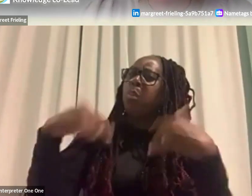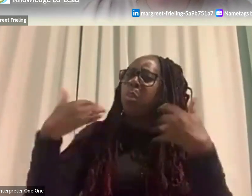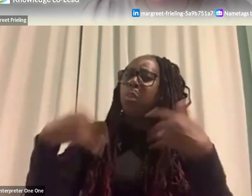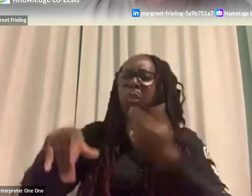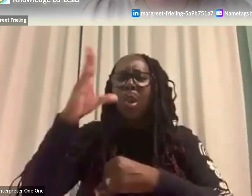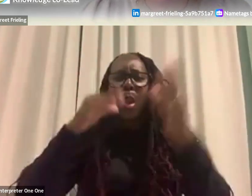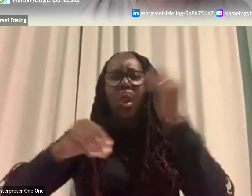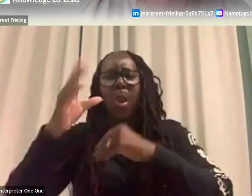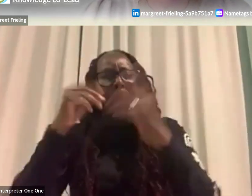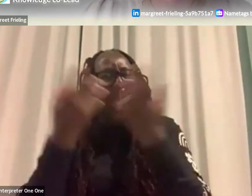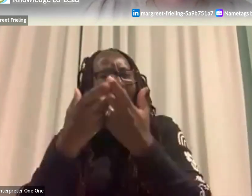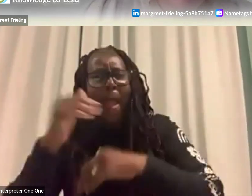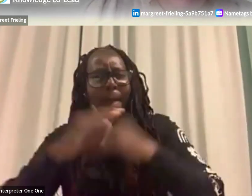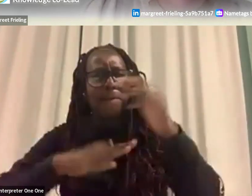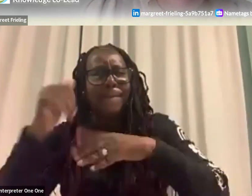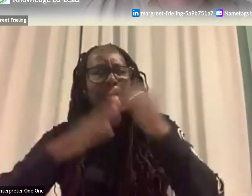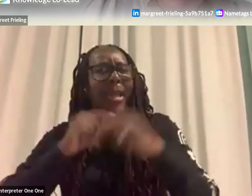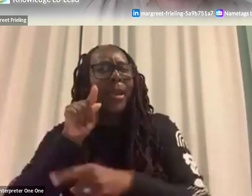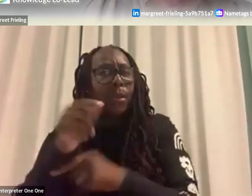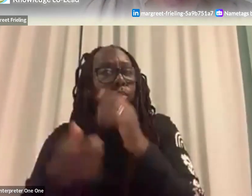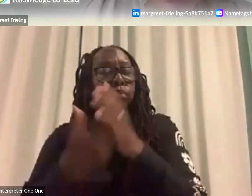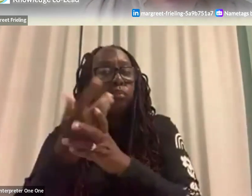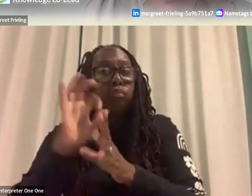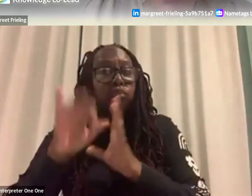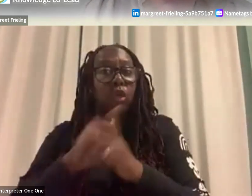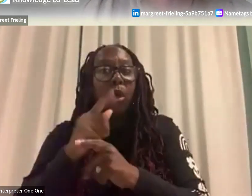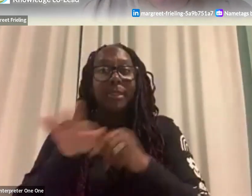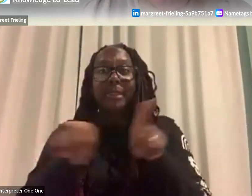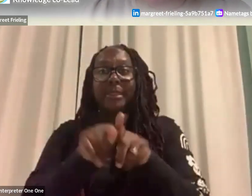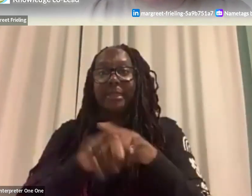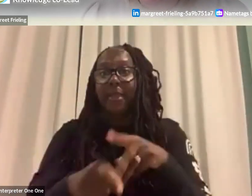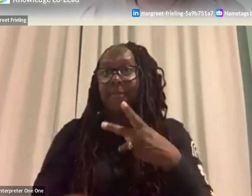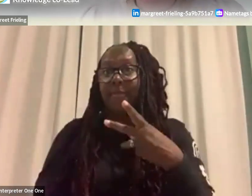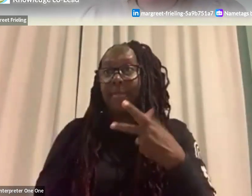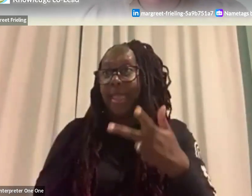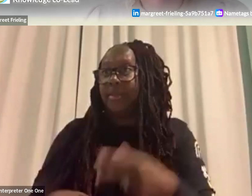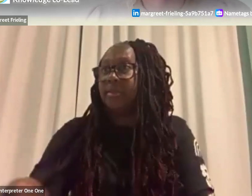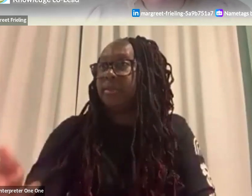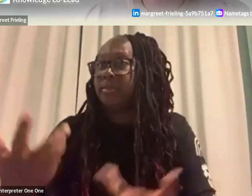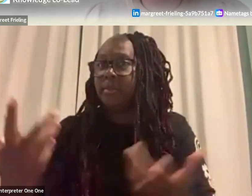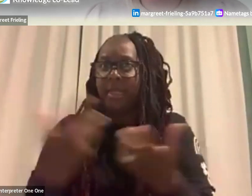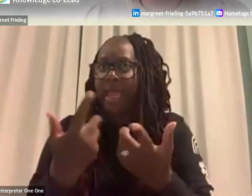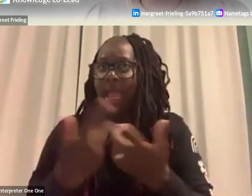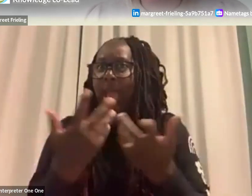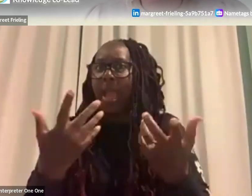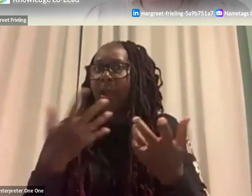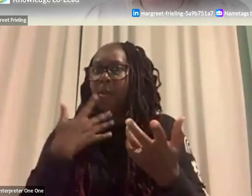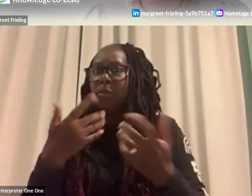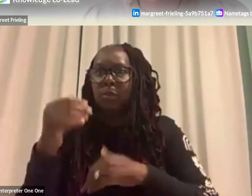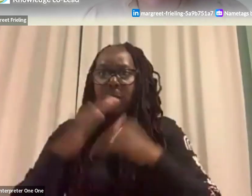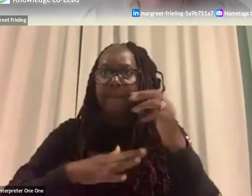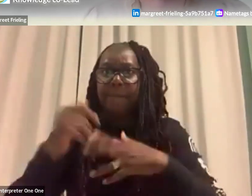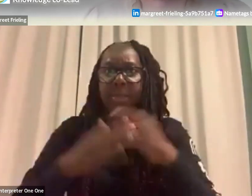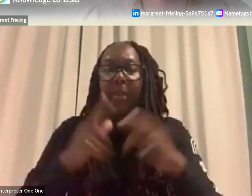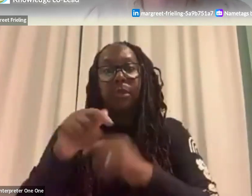of how to build this movement. Then in module 8, we zoom in on how to build capacity. Of course, this is also a